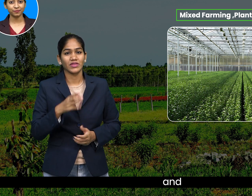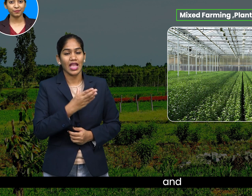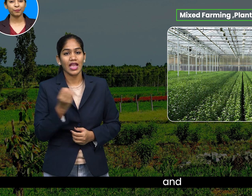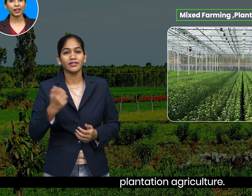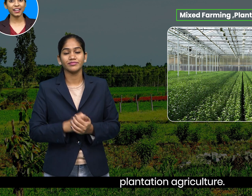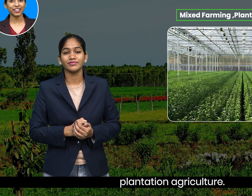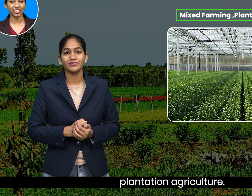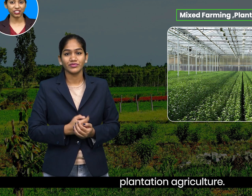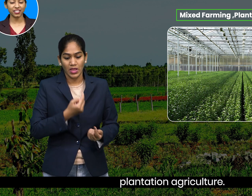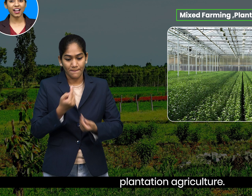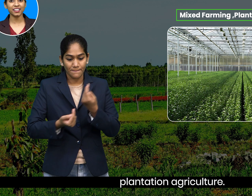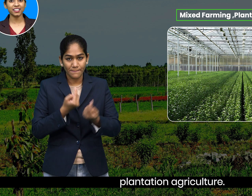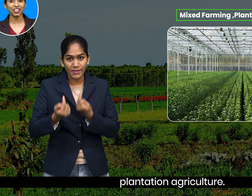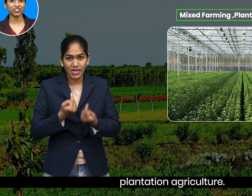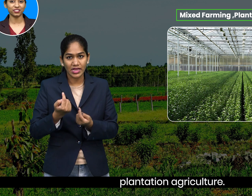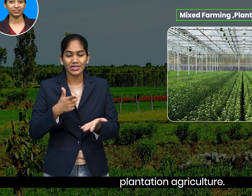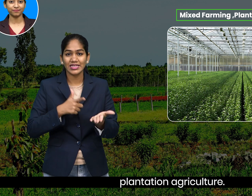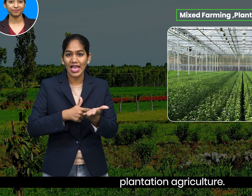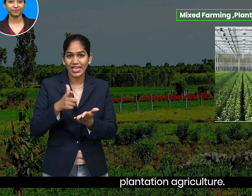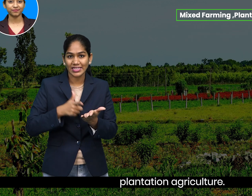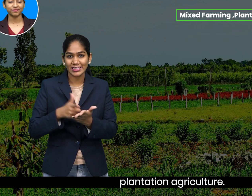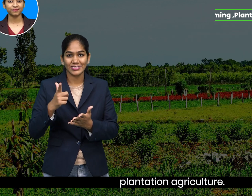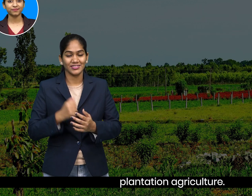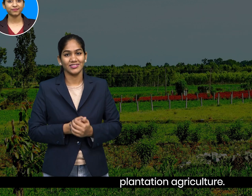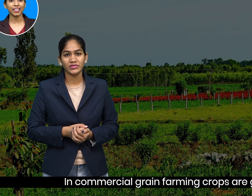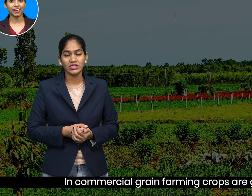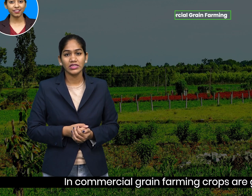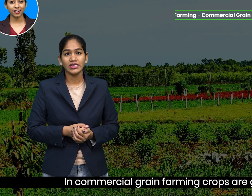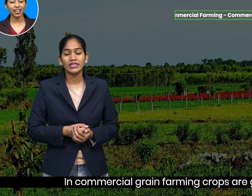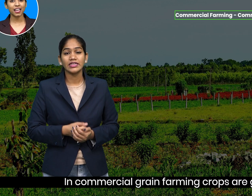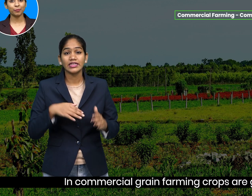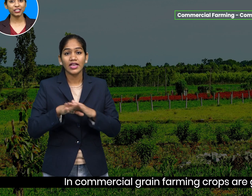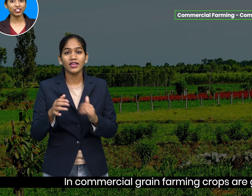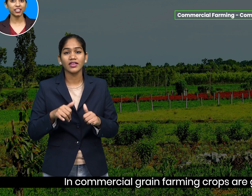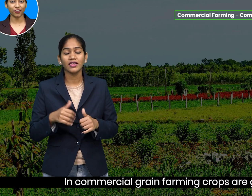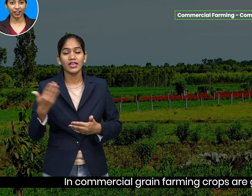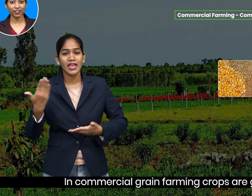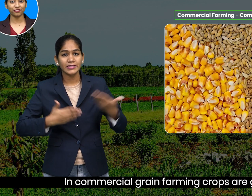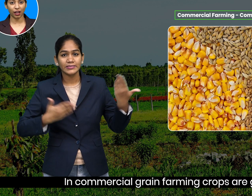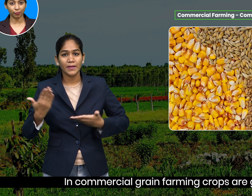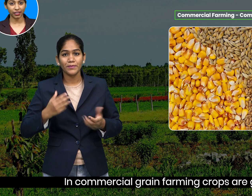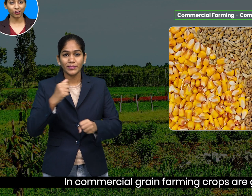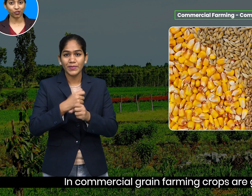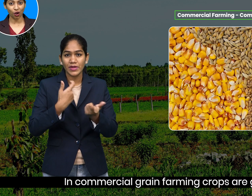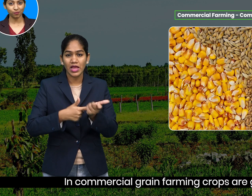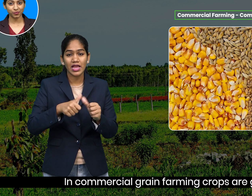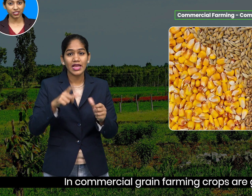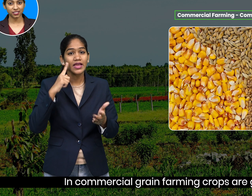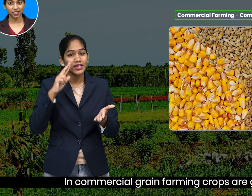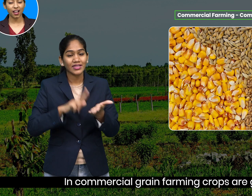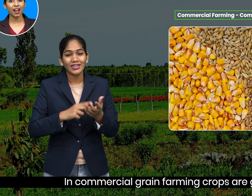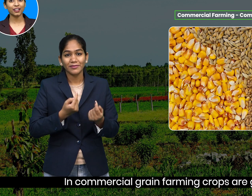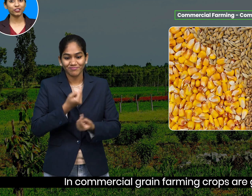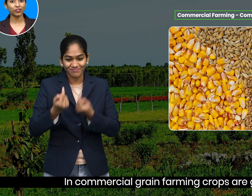and plantation agriculture. In commercial grain farming,